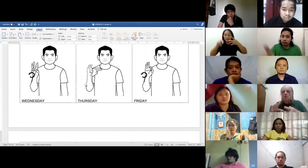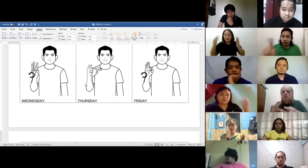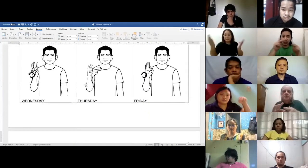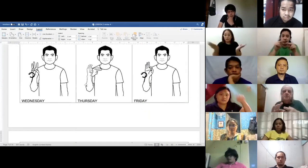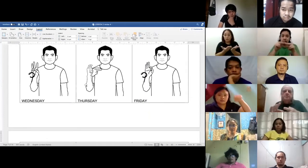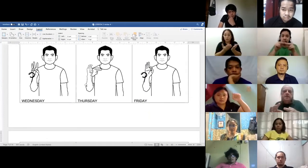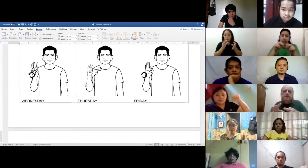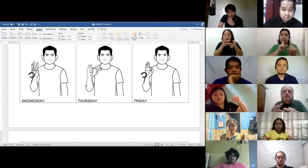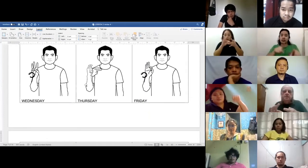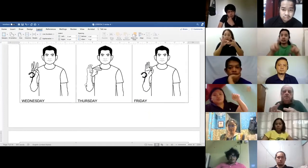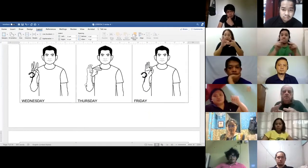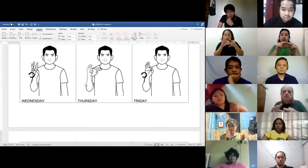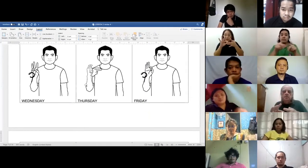This means,